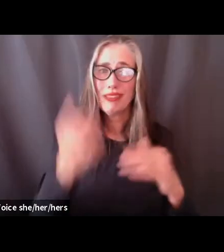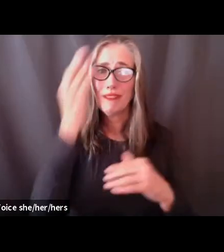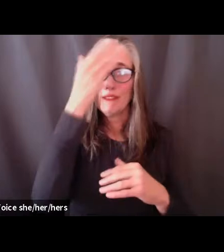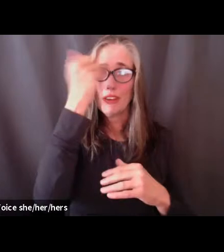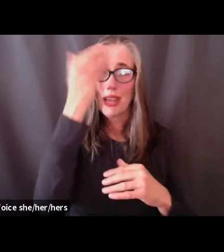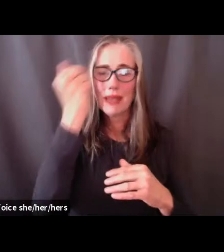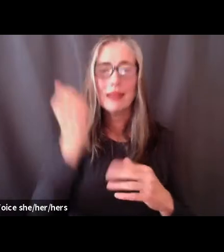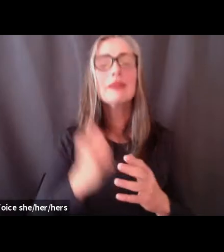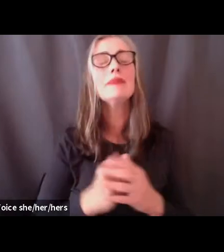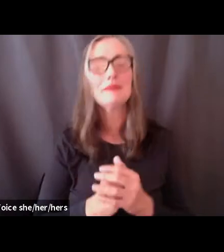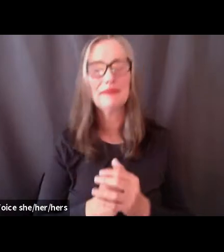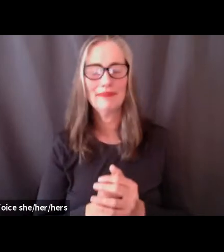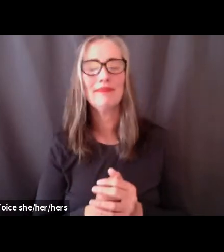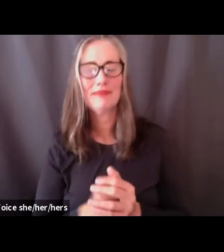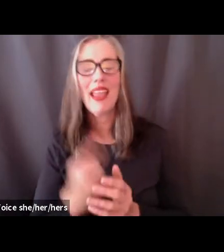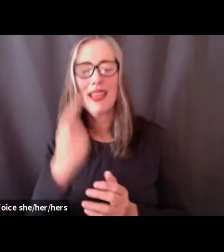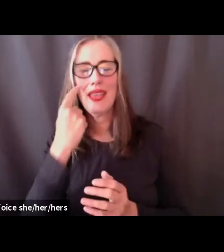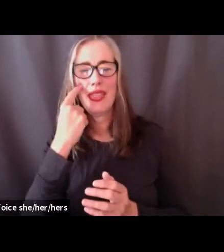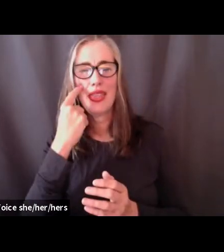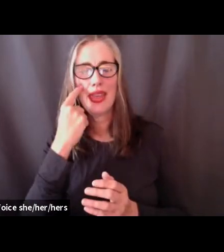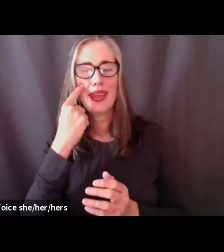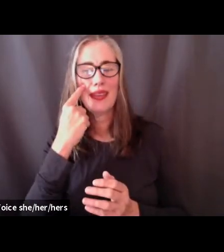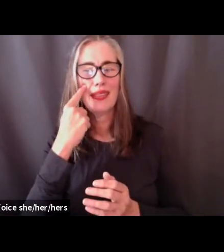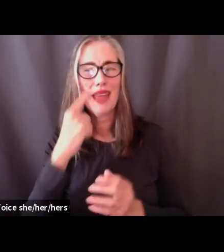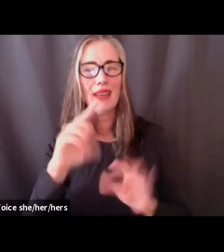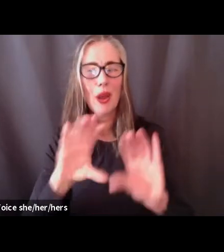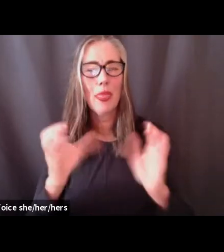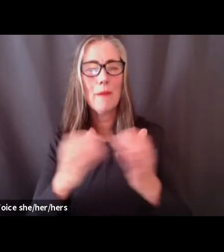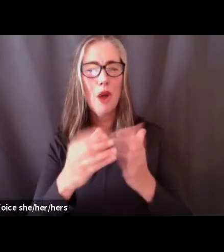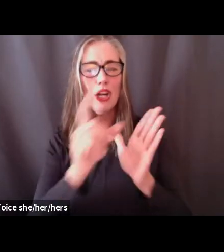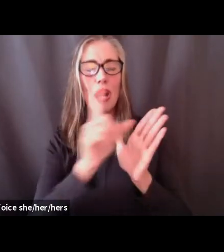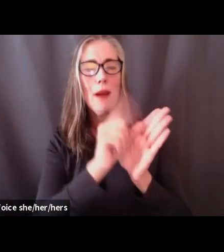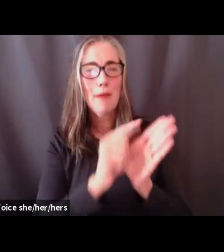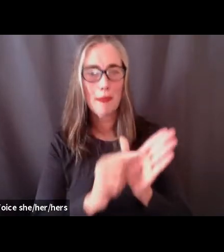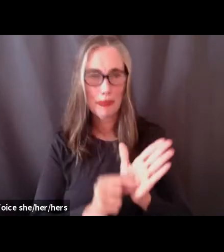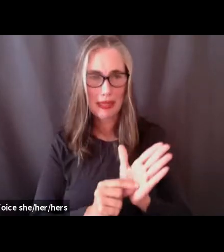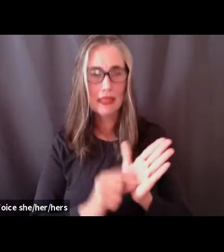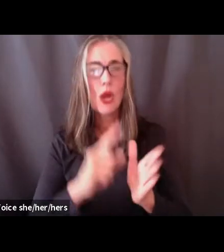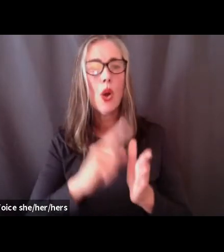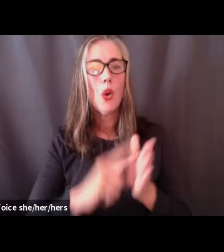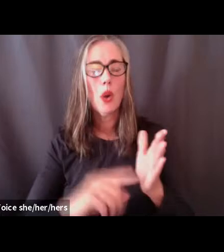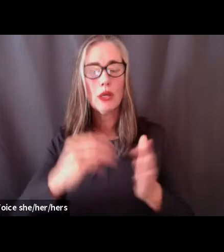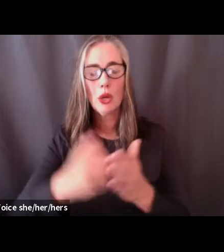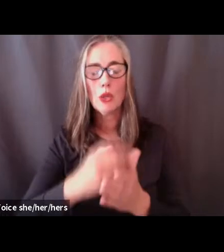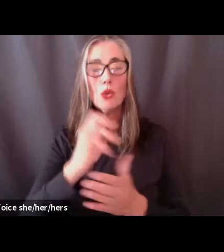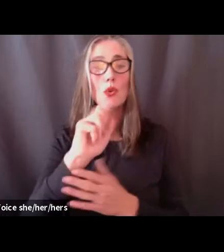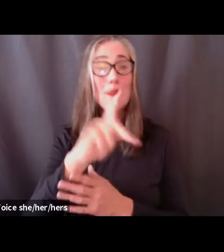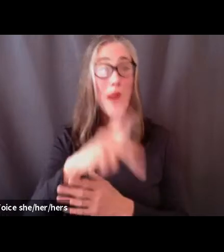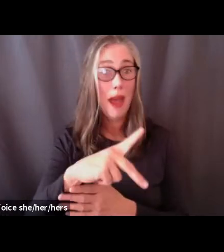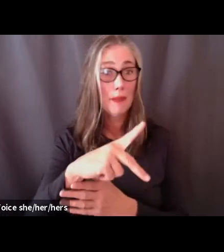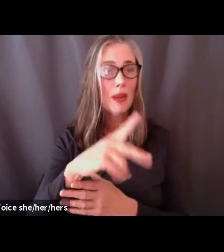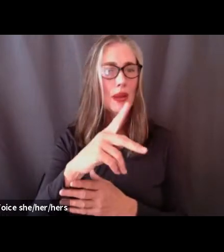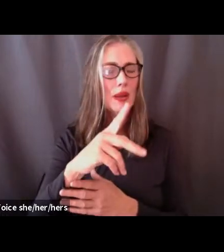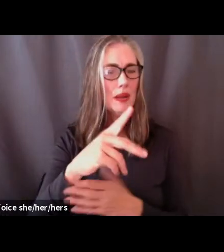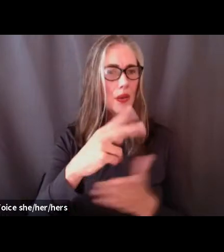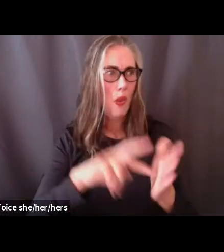party will publicize the implications of the new maps, especially once the new maps are actually finalized,